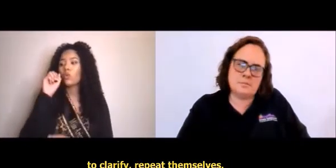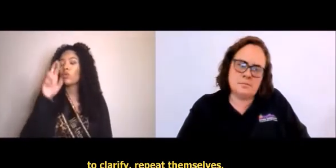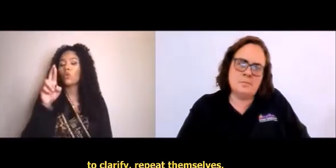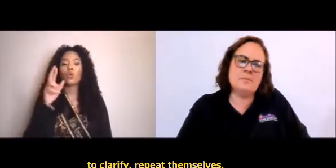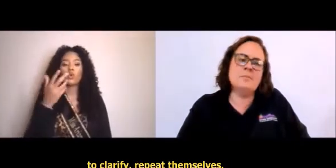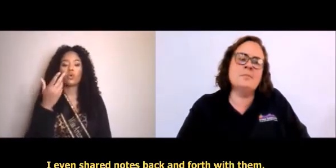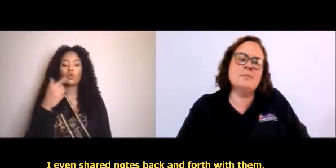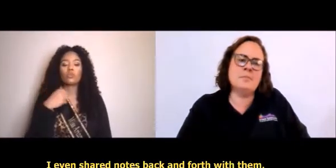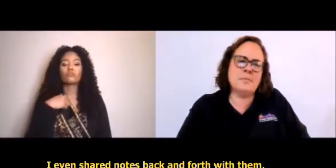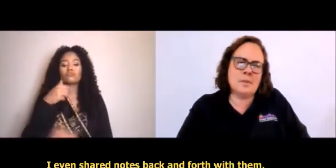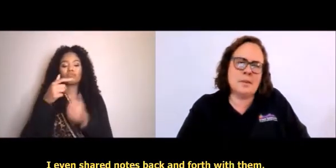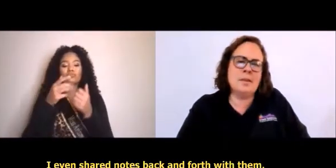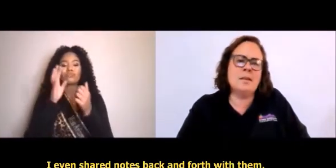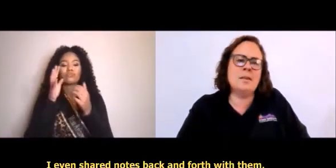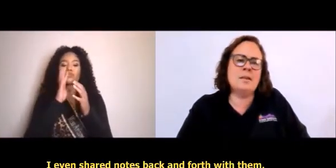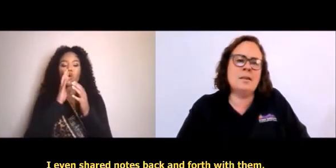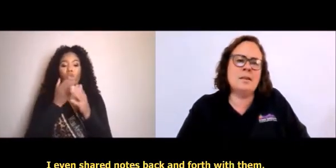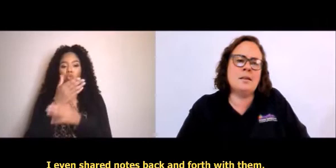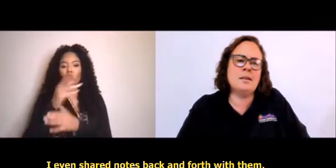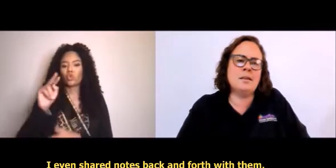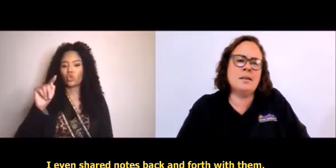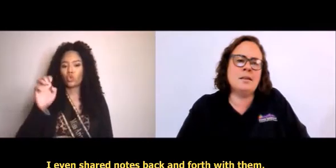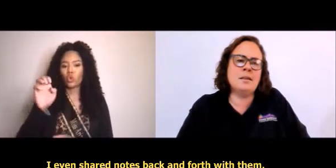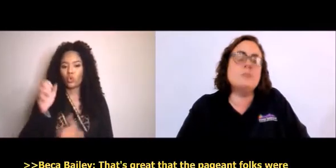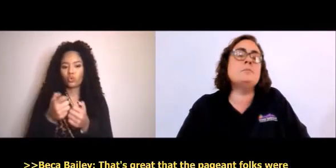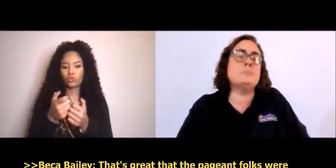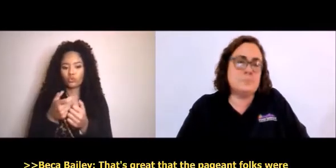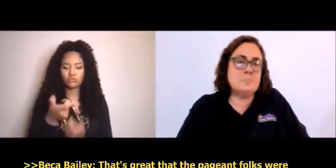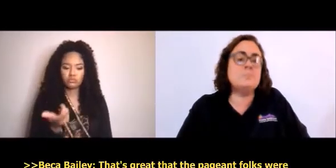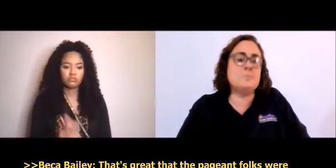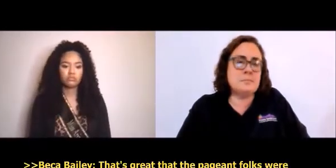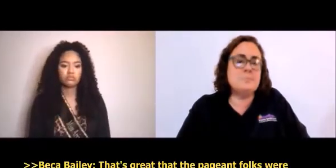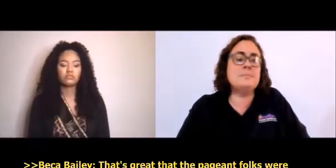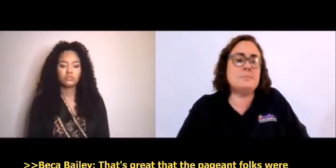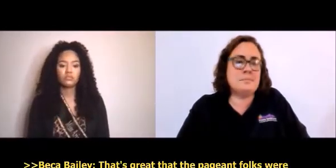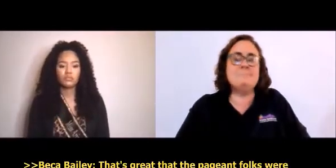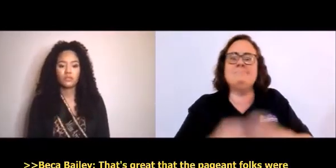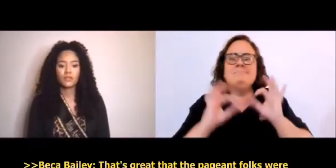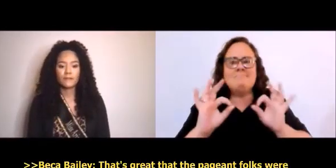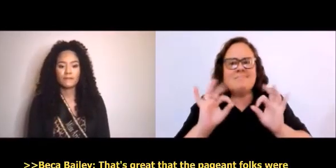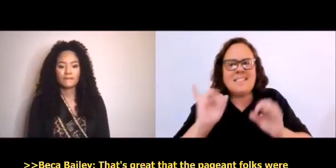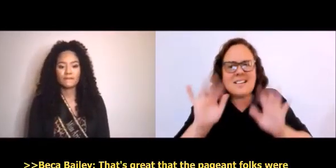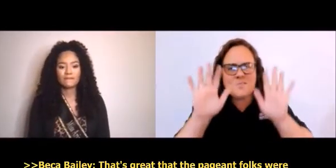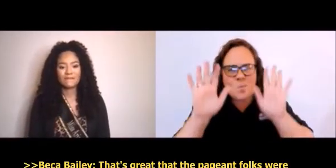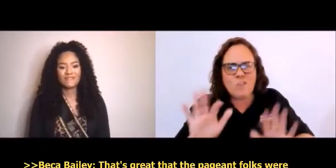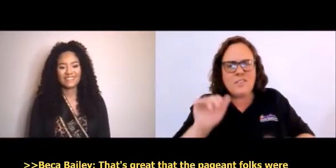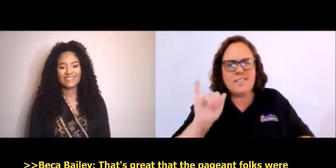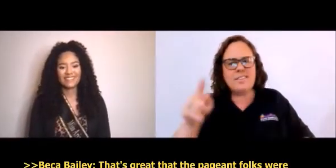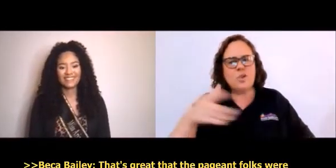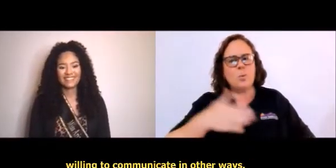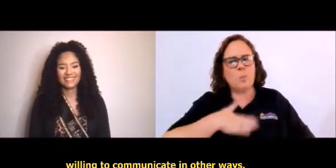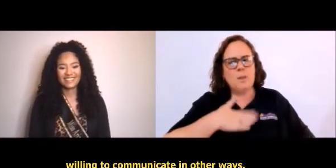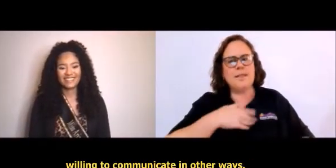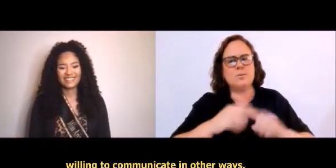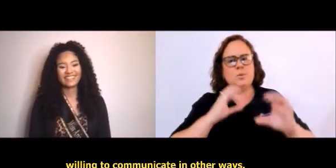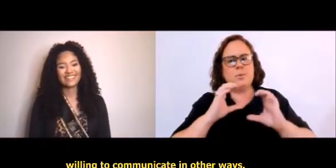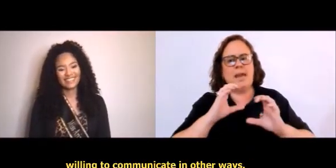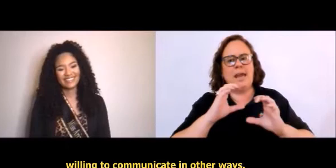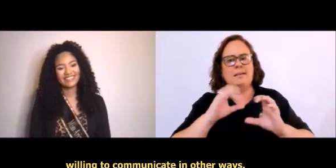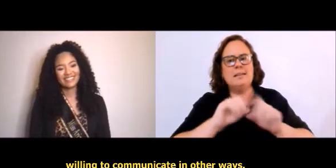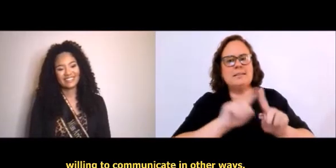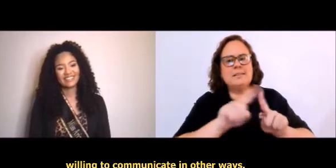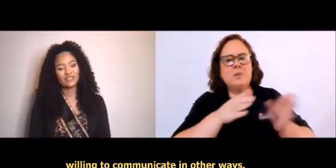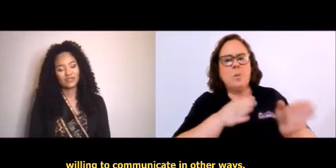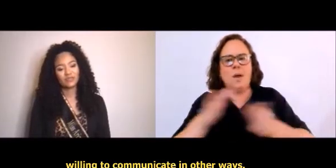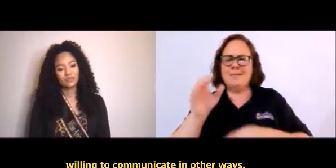themselves. I even shared notes back and forth with them. That's great that the pageant folks were willing to